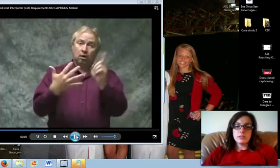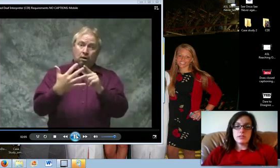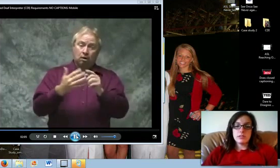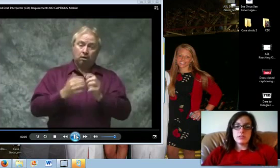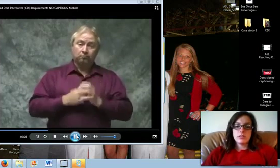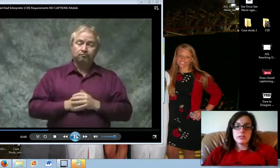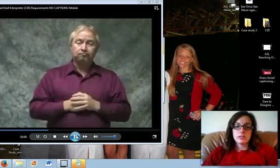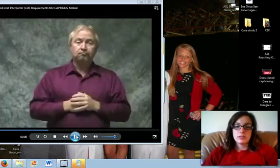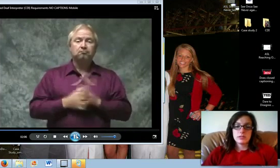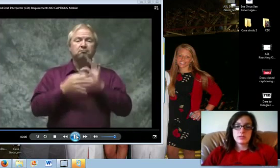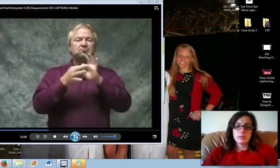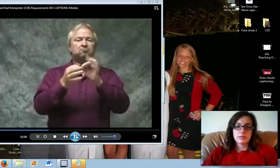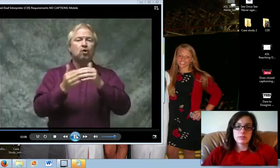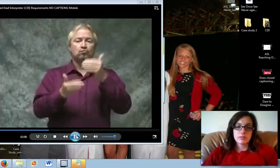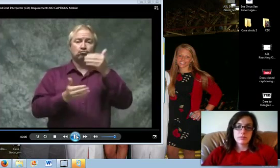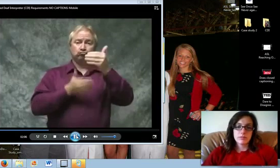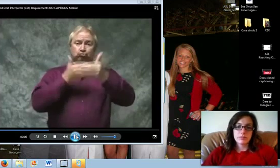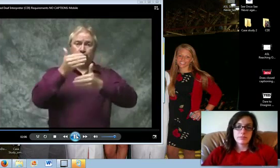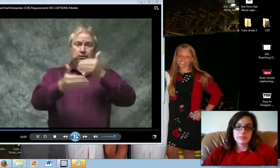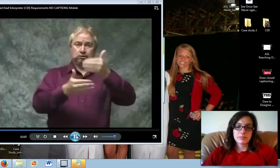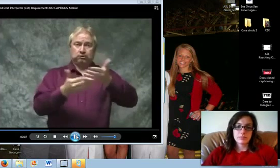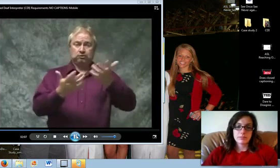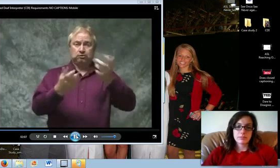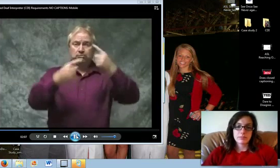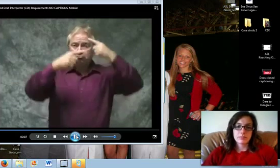back.